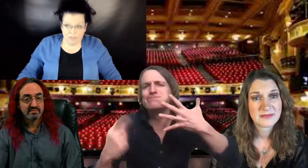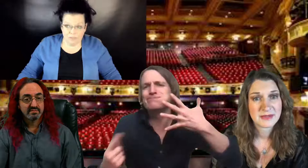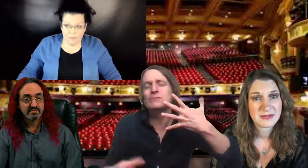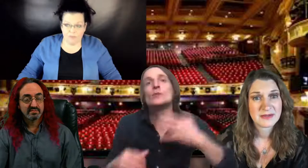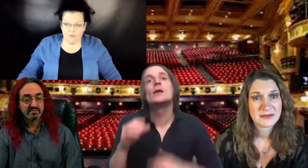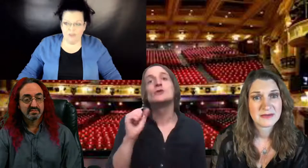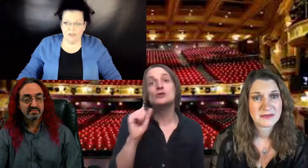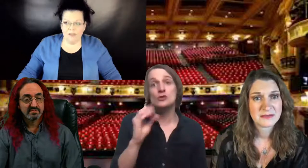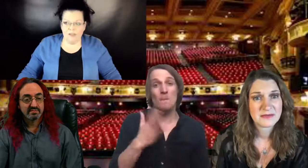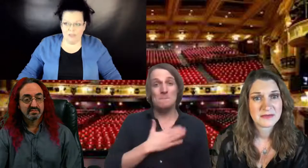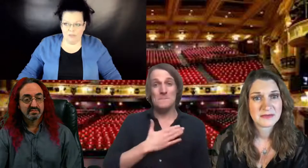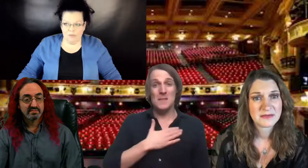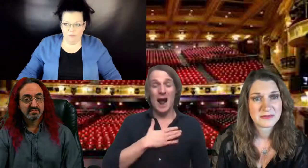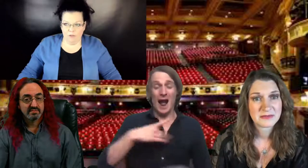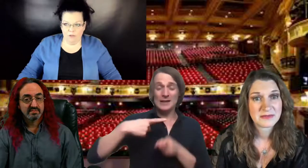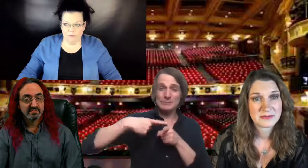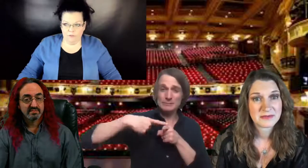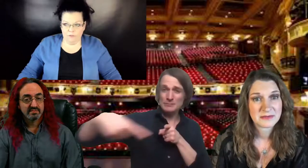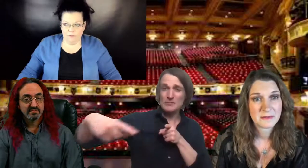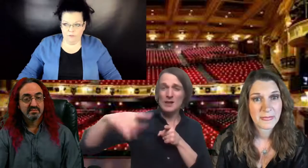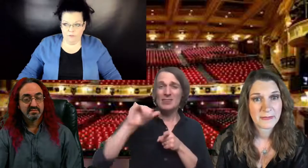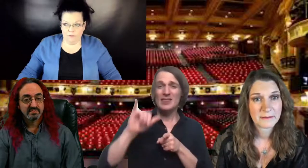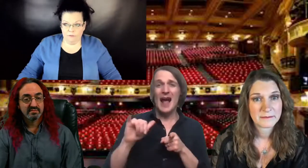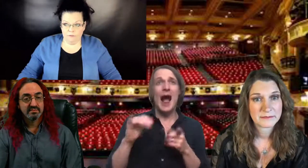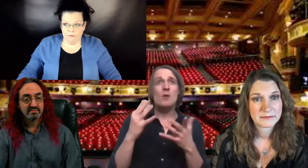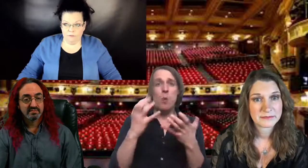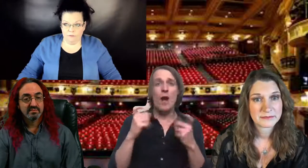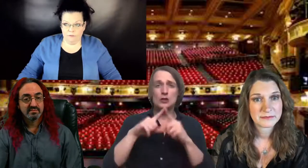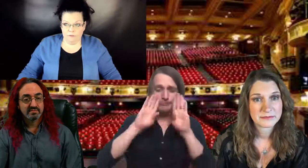for safety. There's a lot of things that are involved.